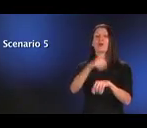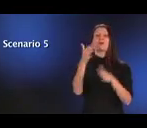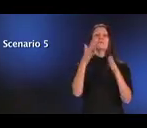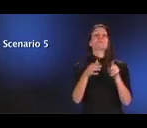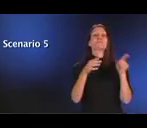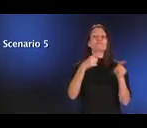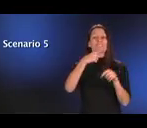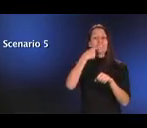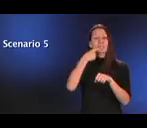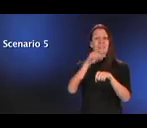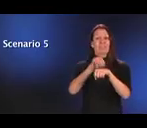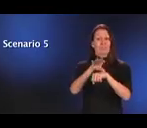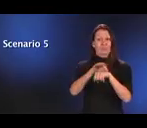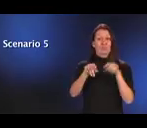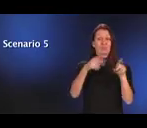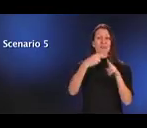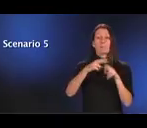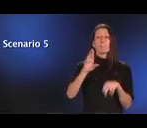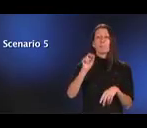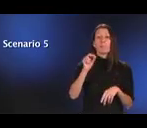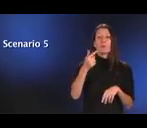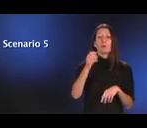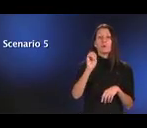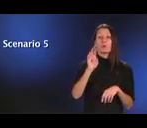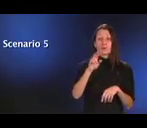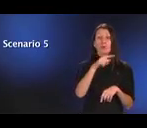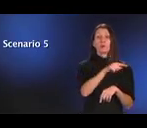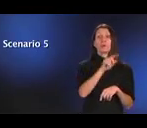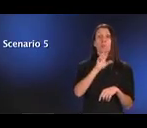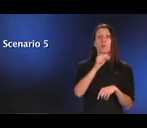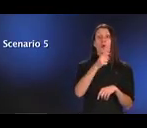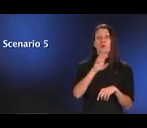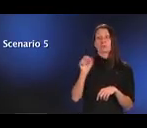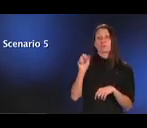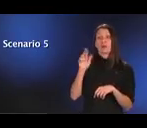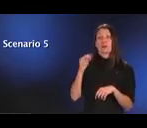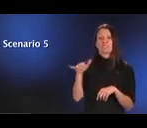Roger, a hearing counselor at the agency where Sarah works.